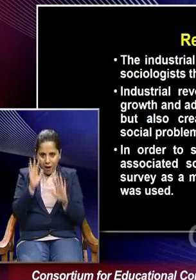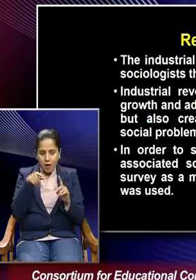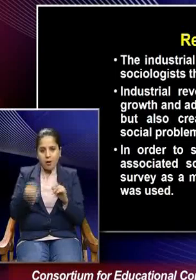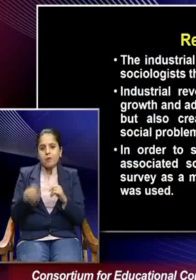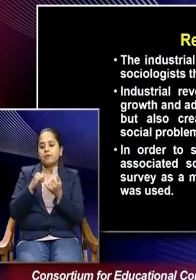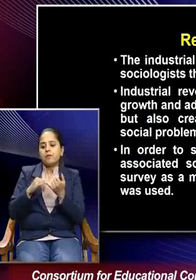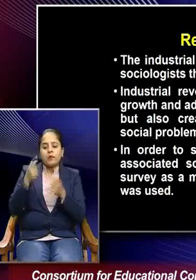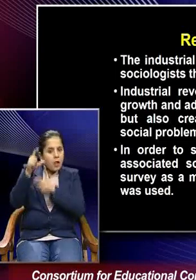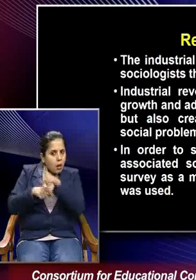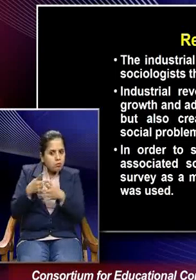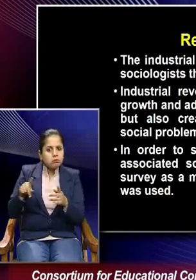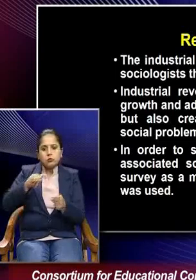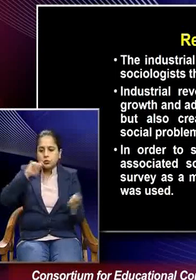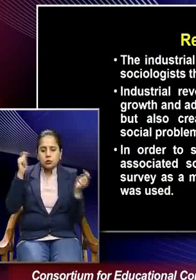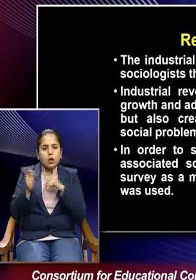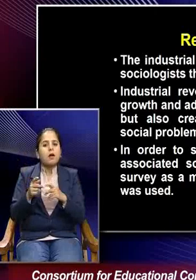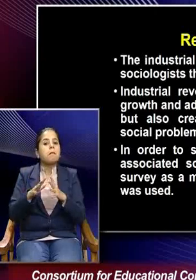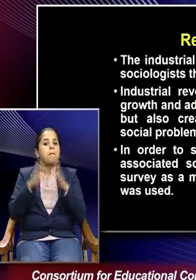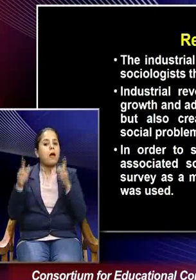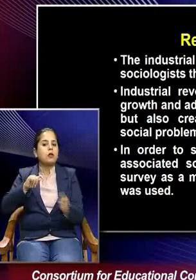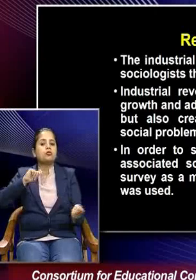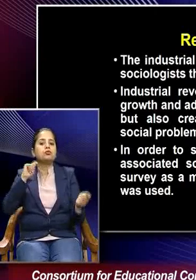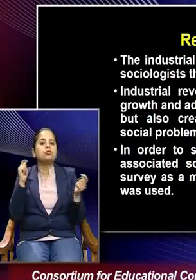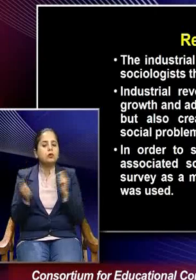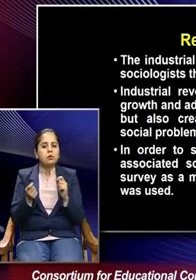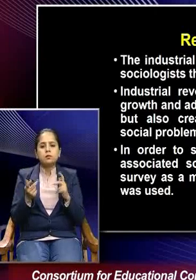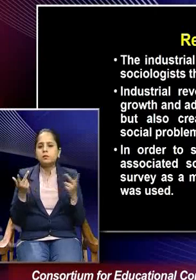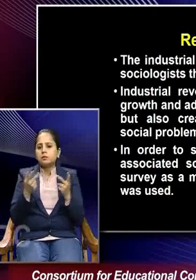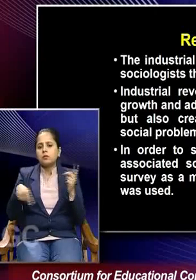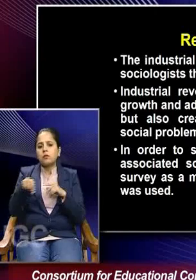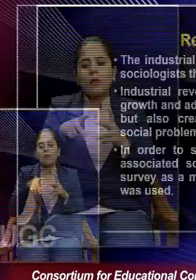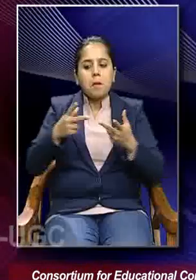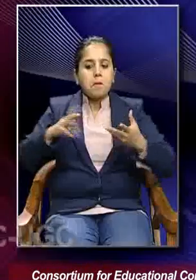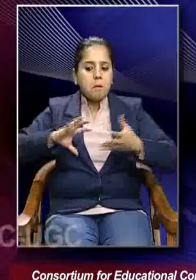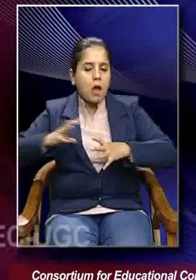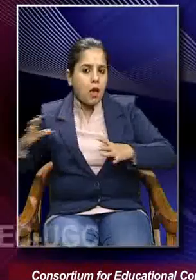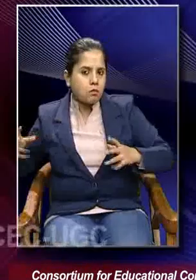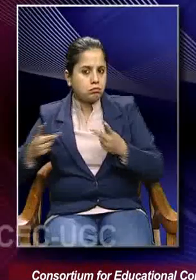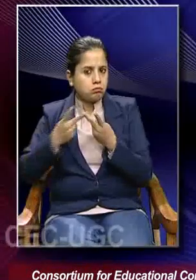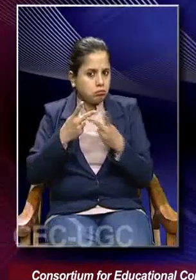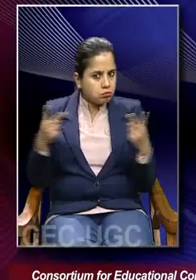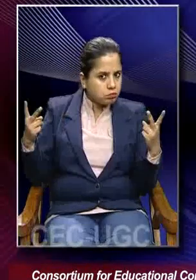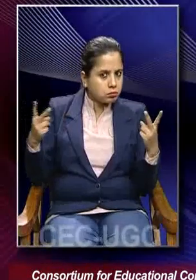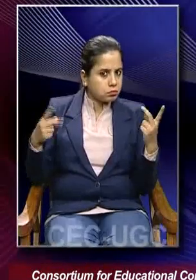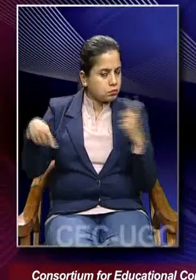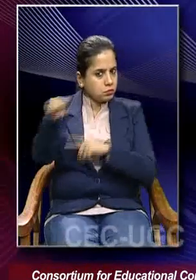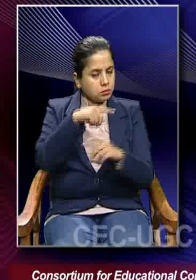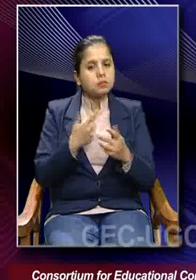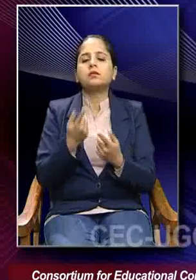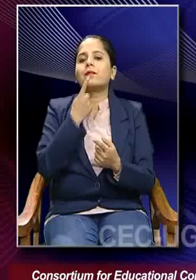Industrial Revolution was a change in the modes of production from